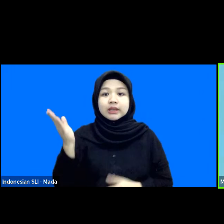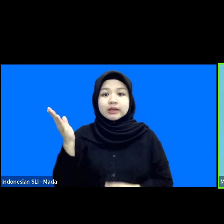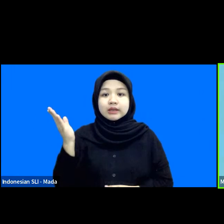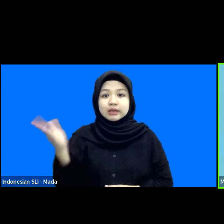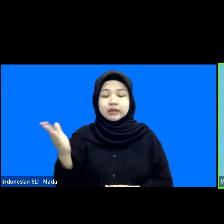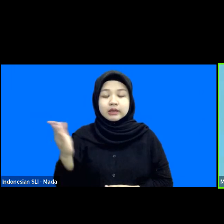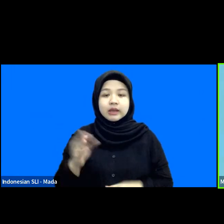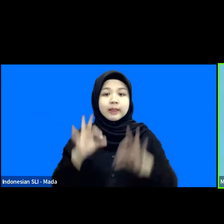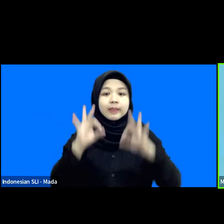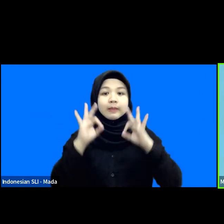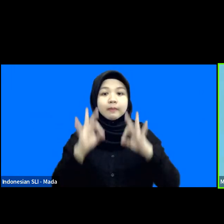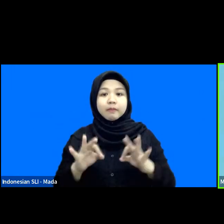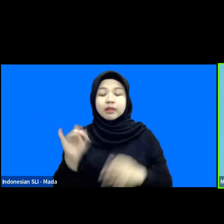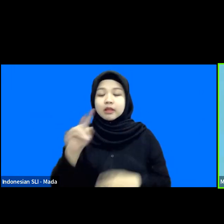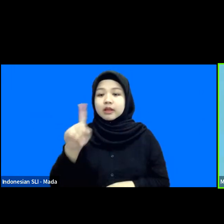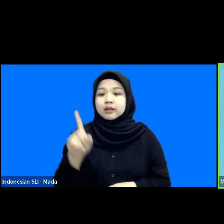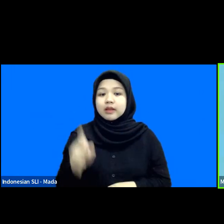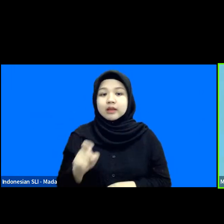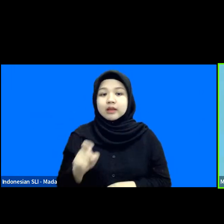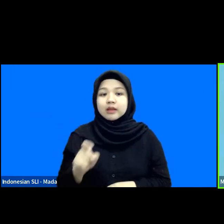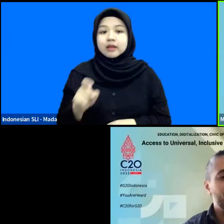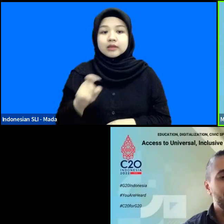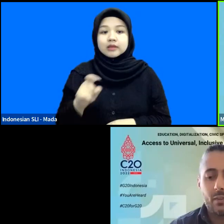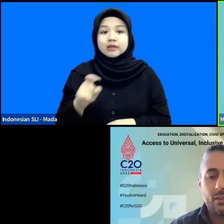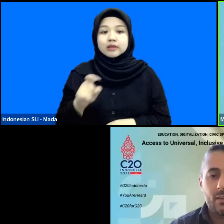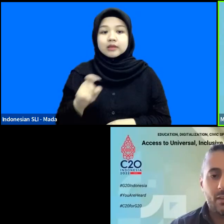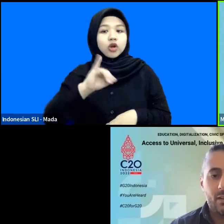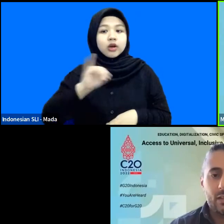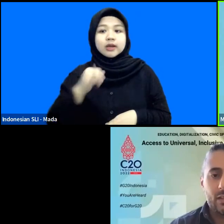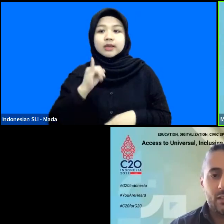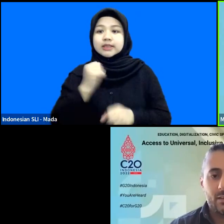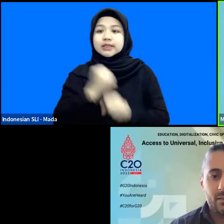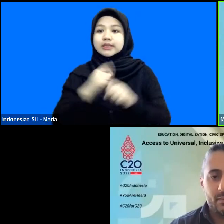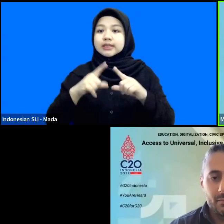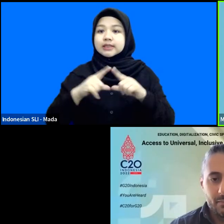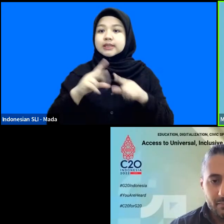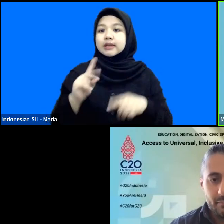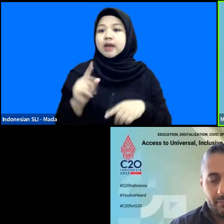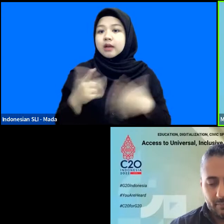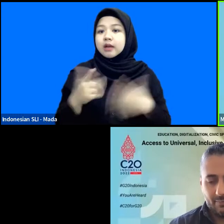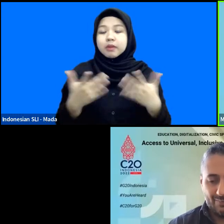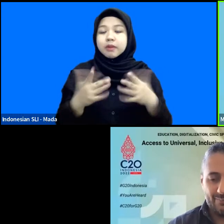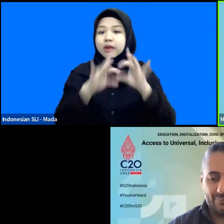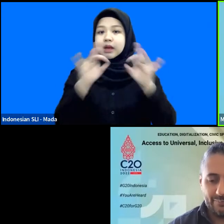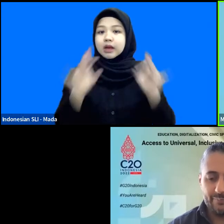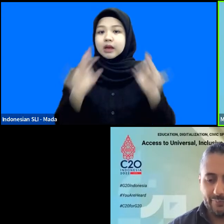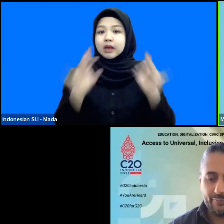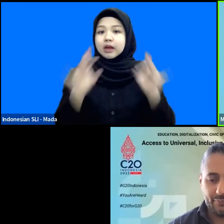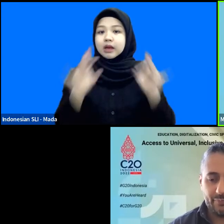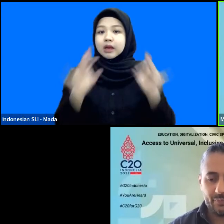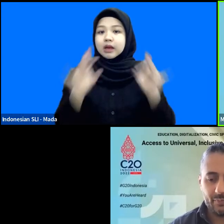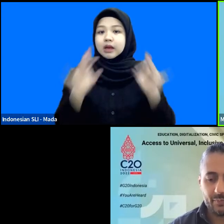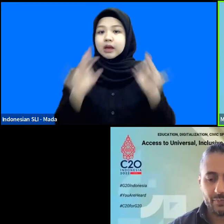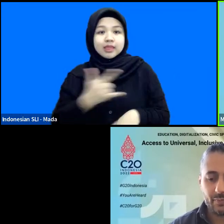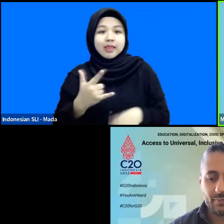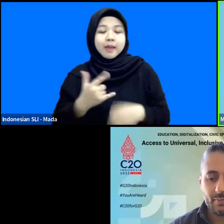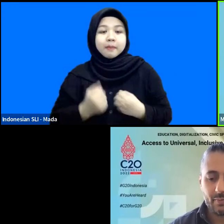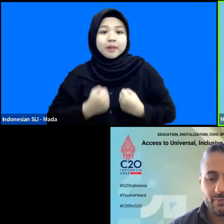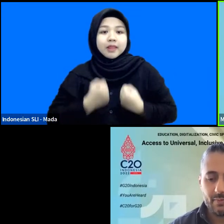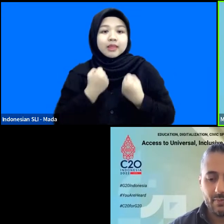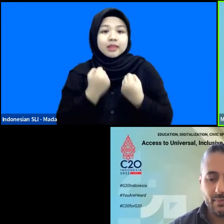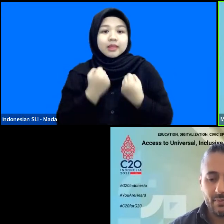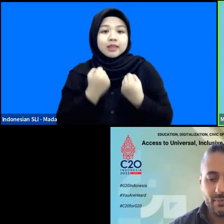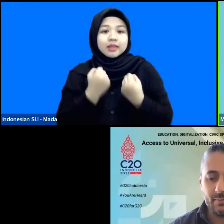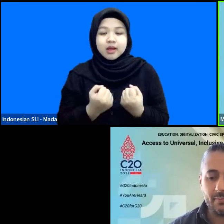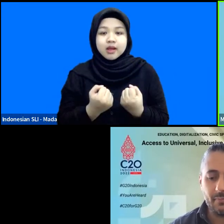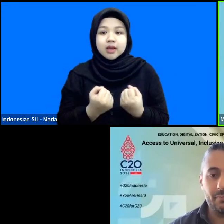you can ensure that the cultural diversity is being maintained in our education, as particularly if, you know, things are now moving to online where children